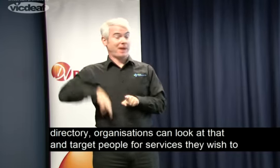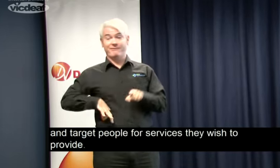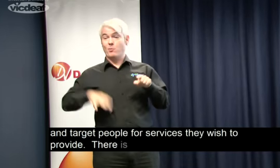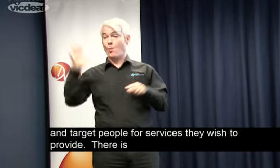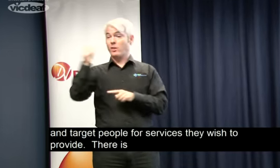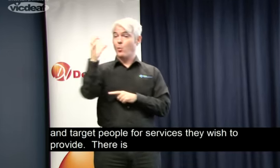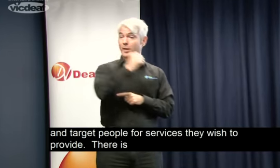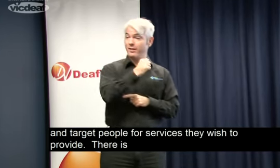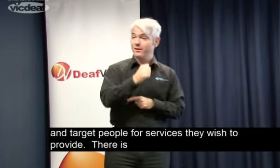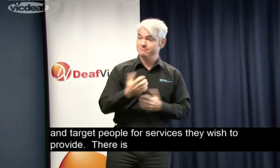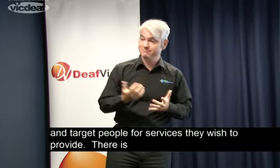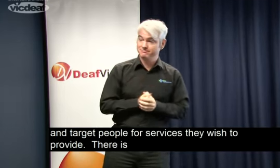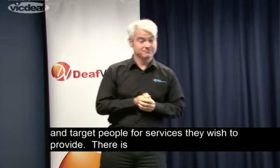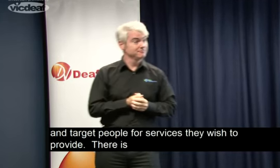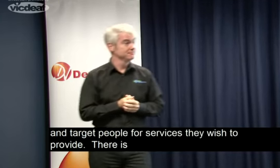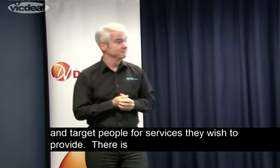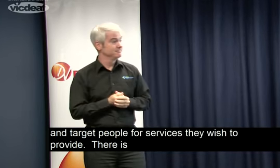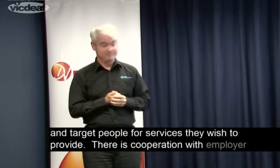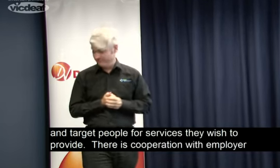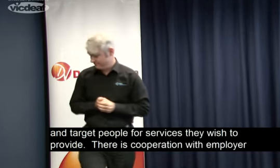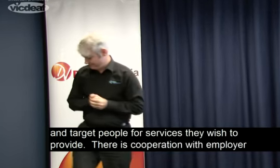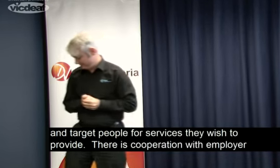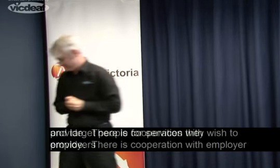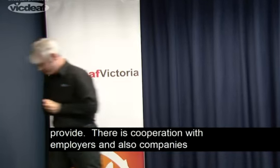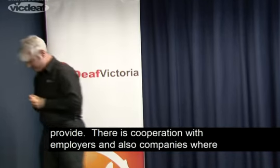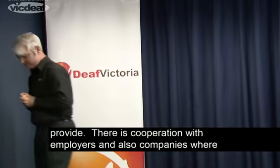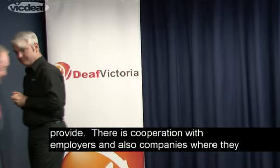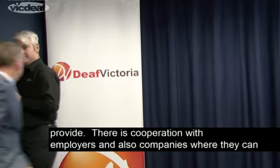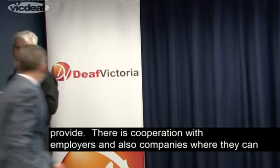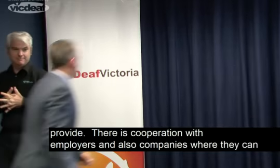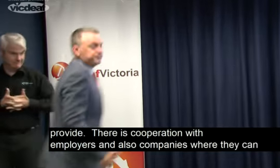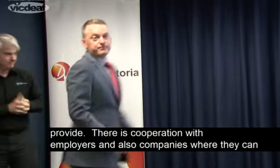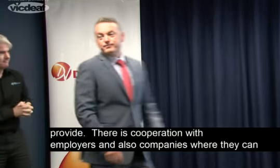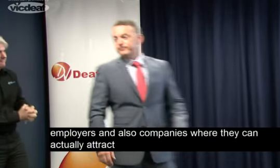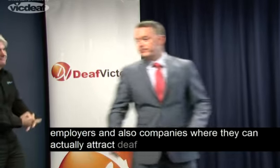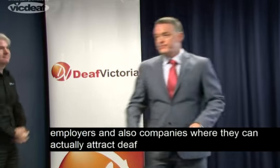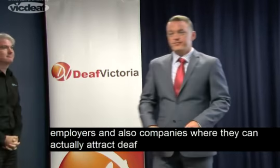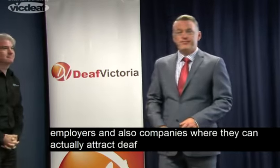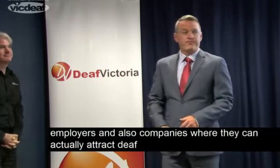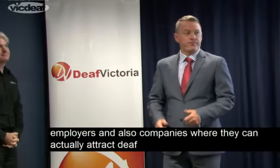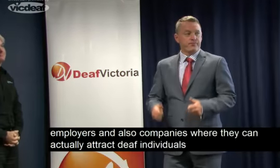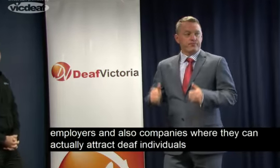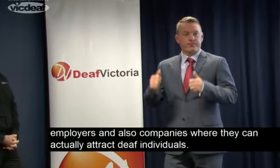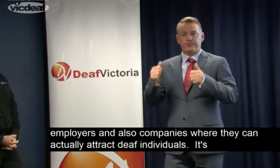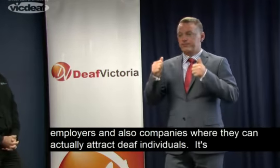employers and also companies where they can actually attract deaf individuals, and it's a great incentive. So it's a win-win situation.